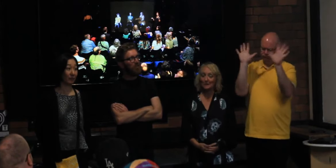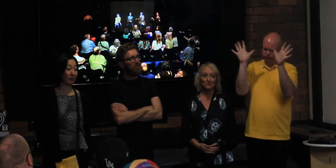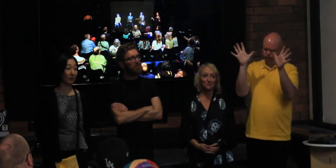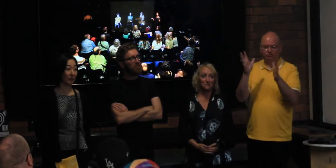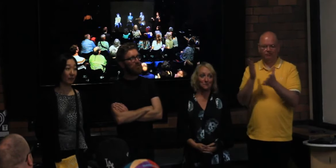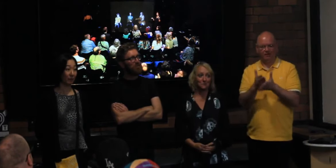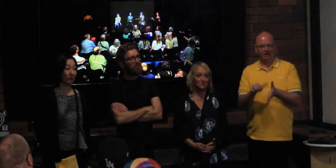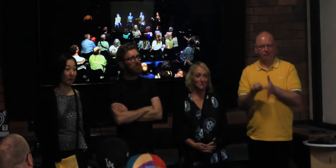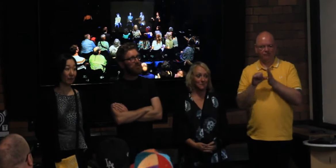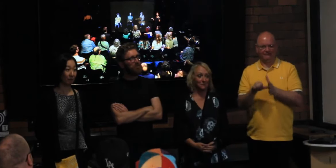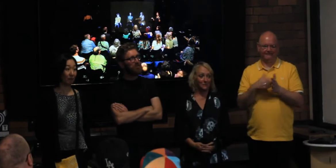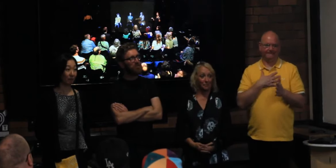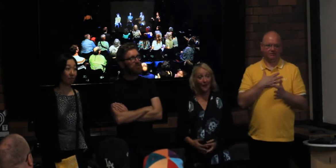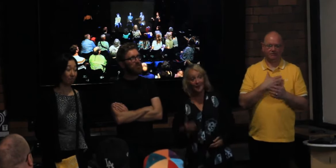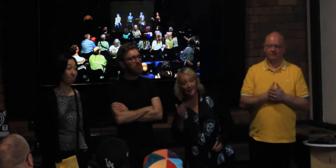that.